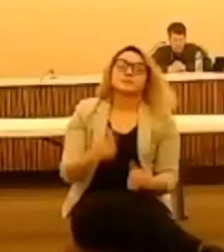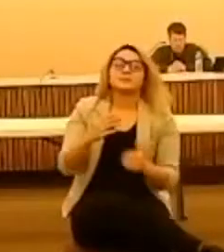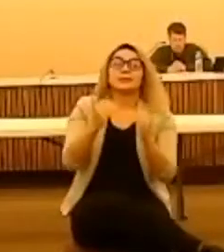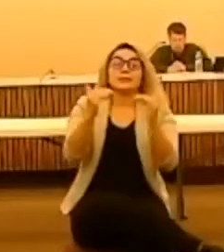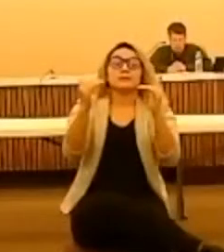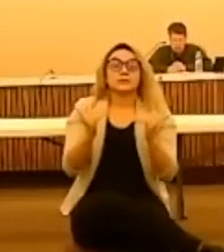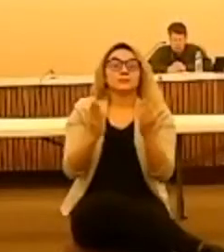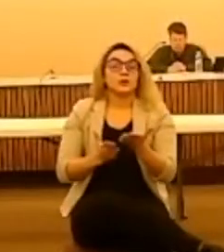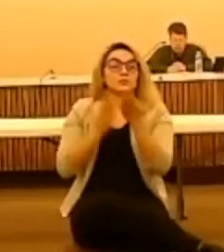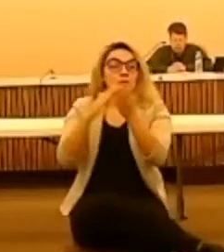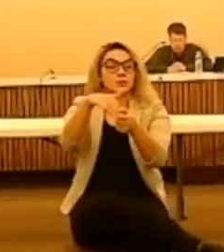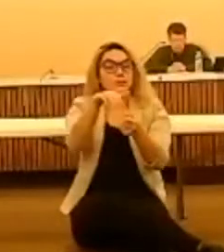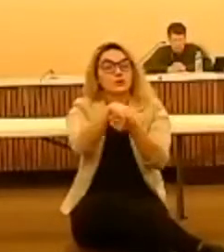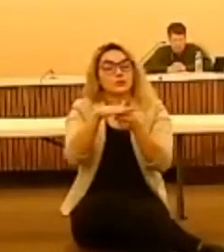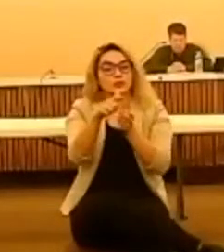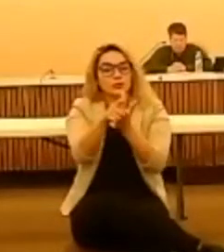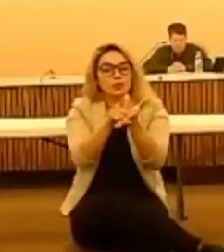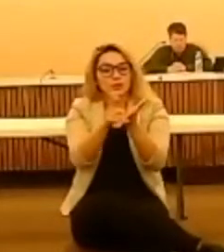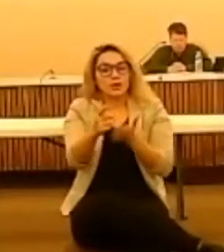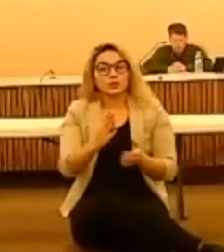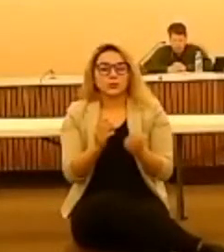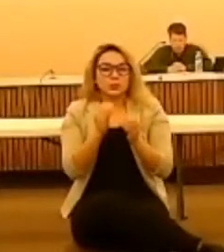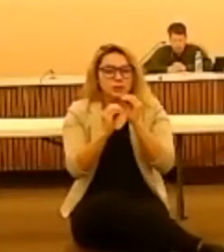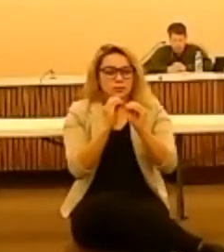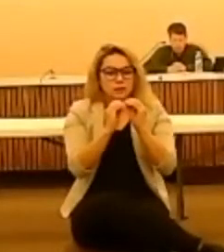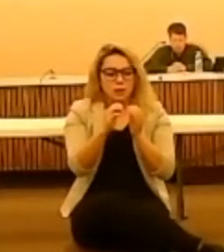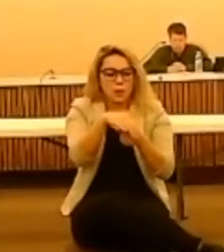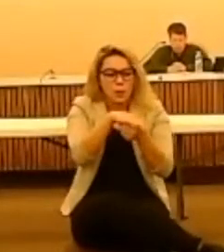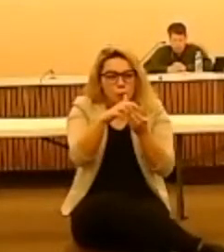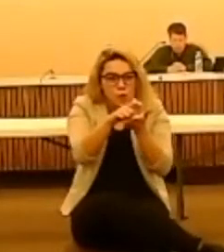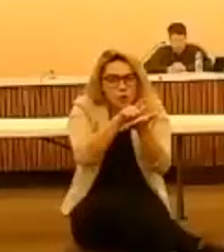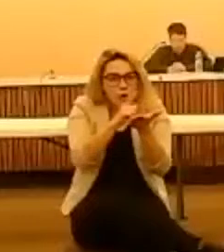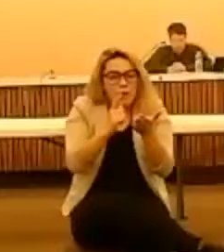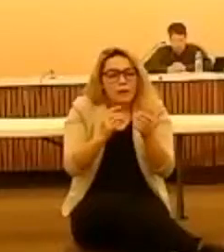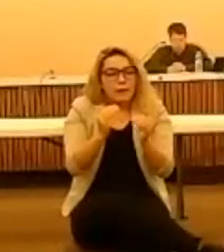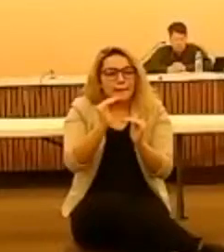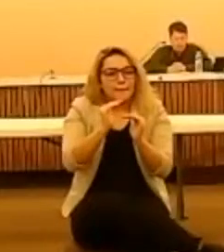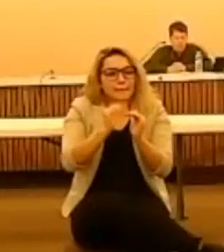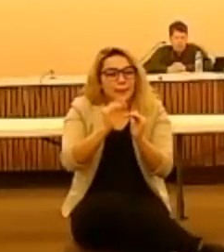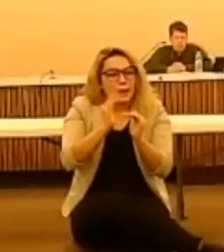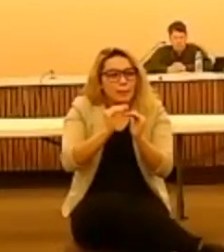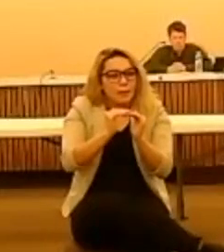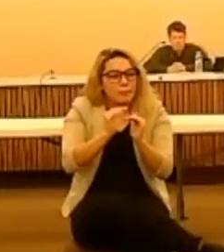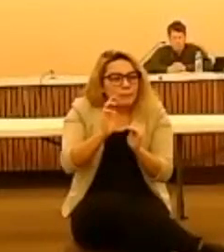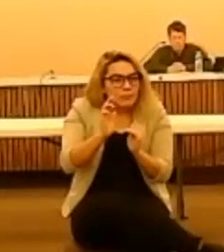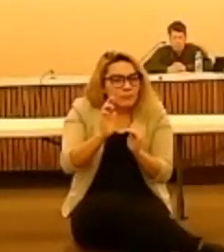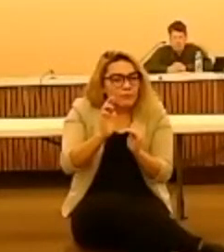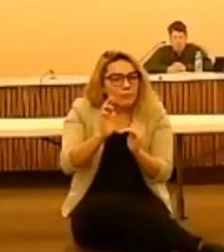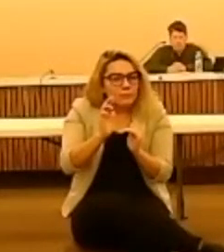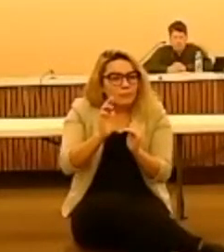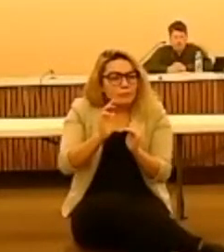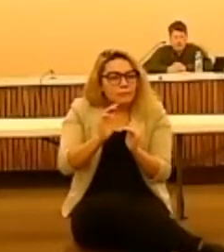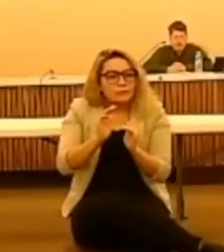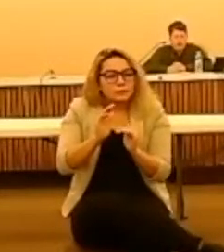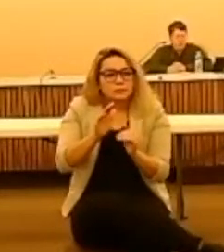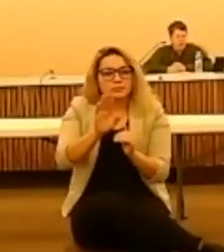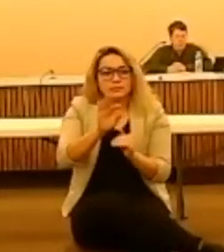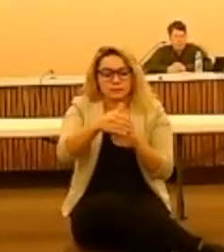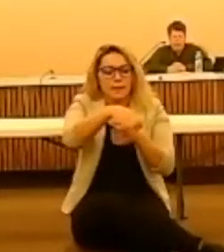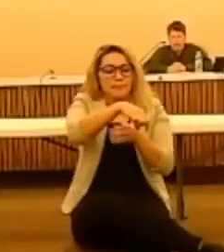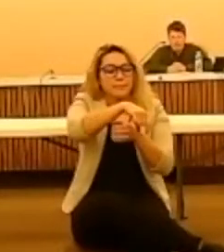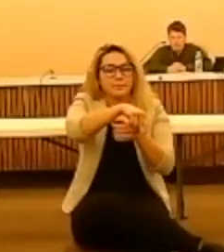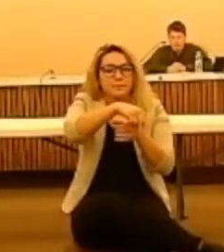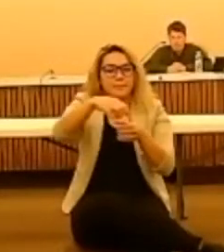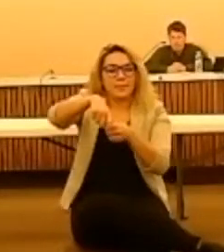amend the town code to require minimum buffering for historic properties. To be clear, there already is